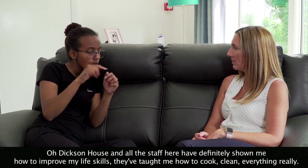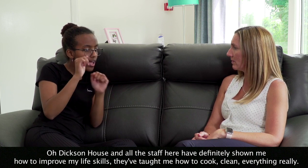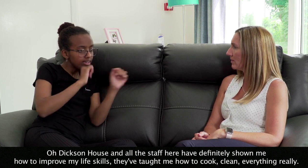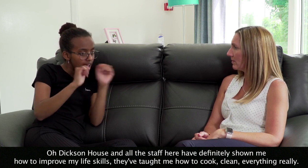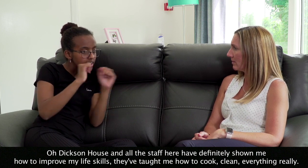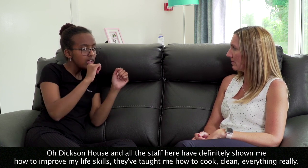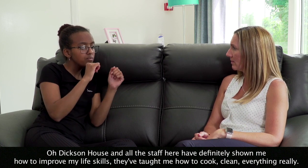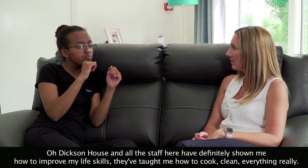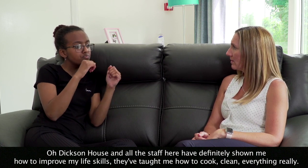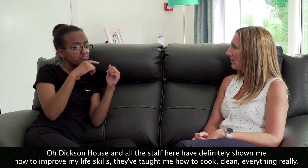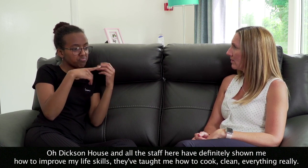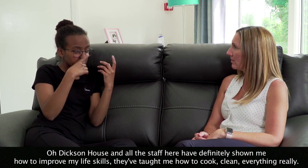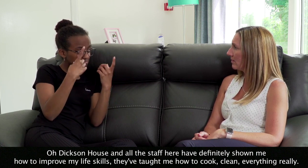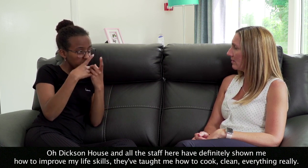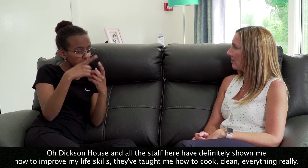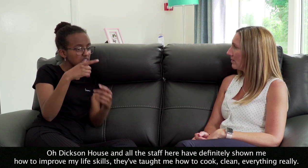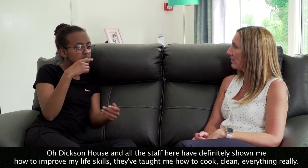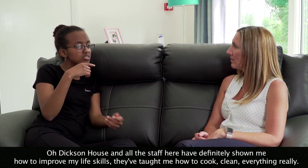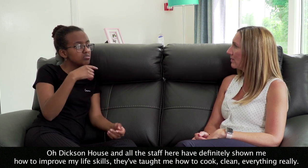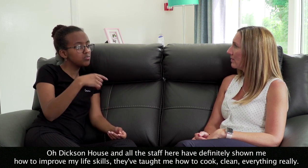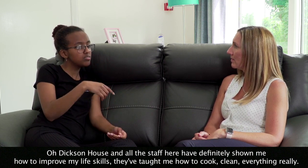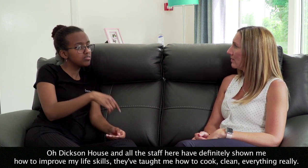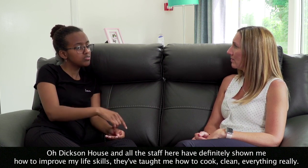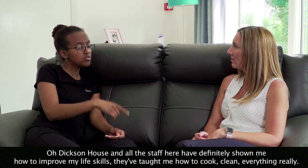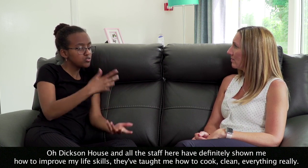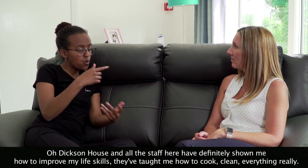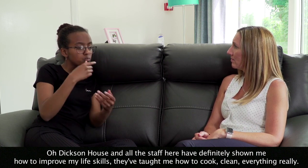They've taught me how to cook, clean, everything really.